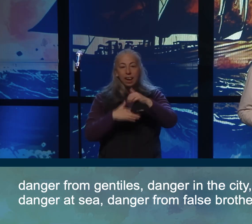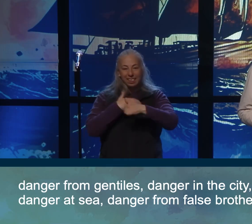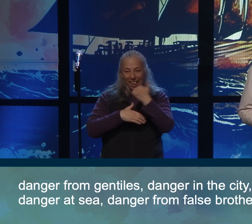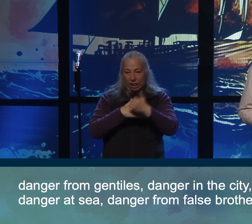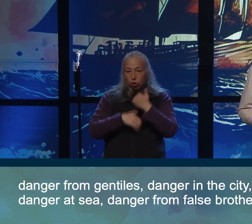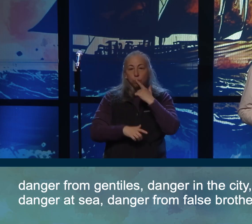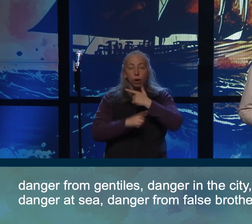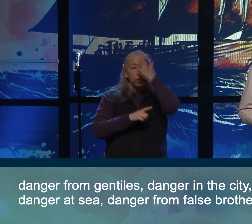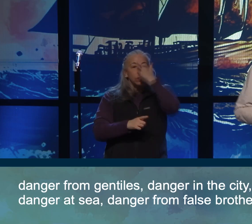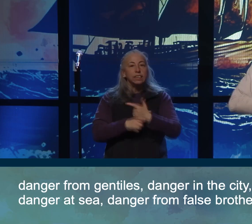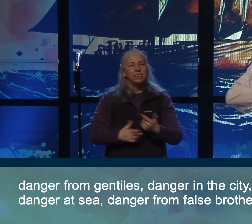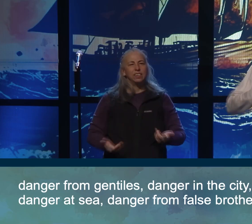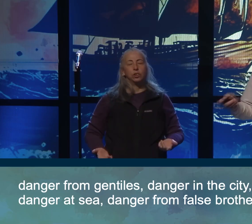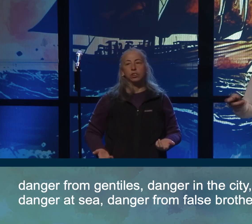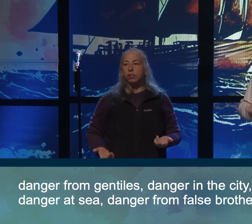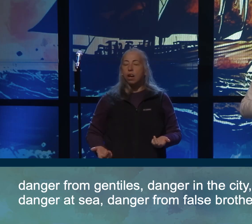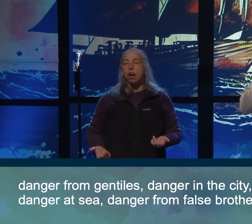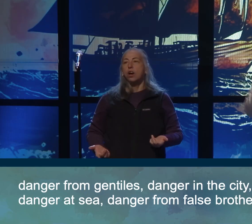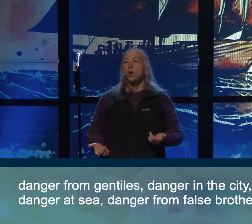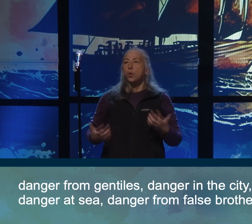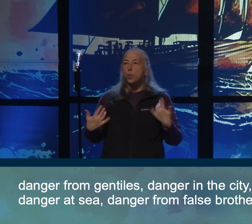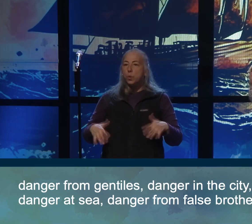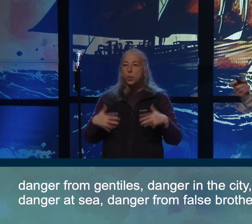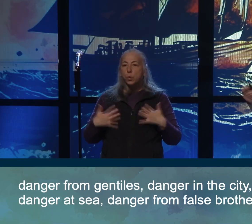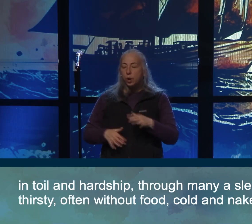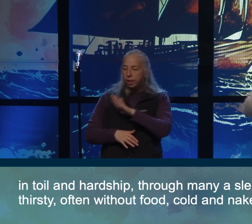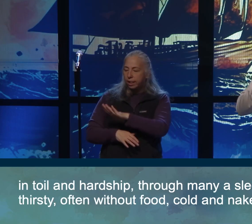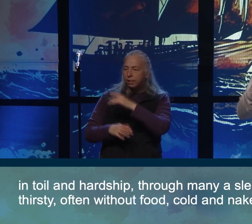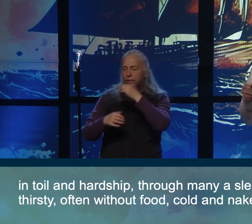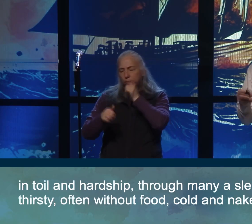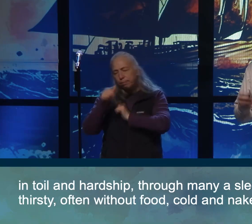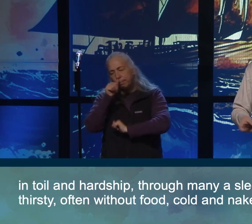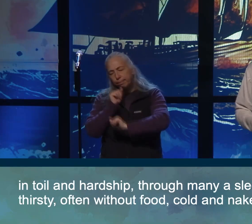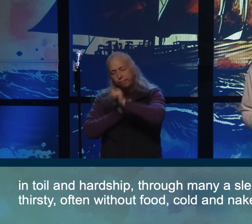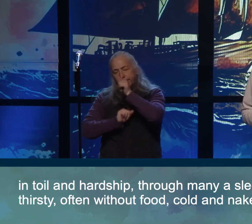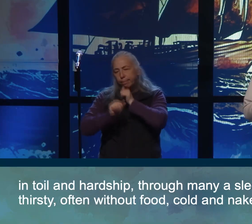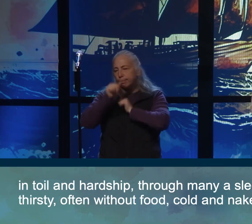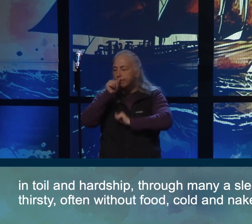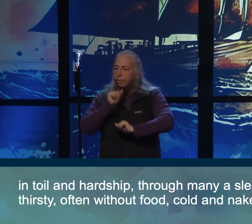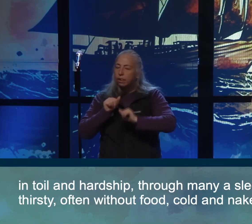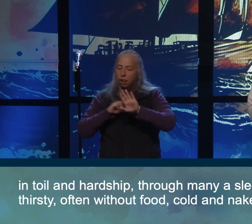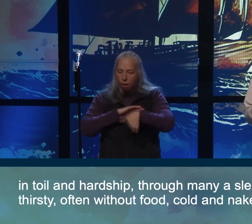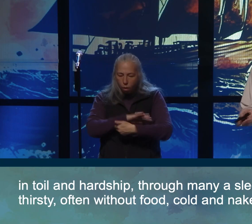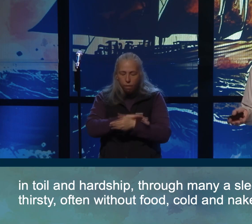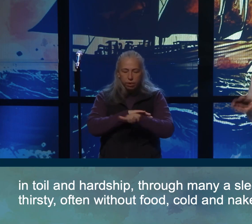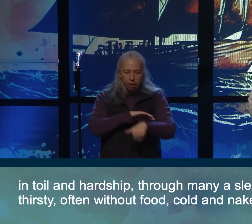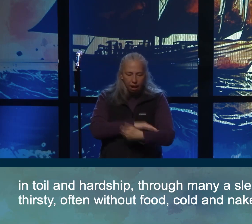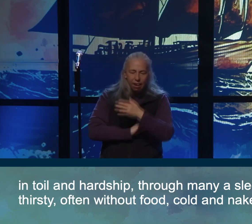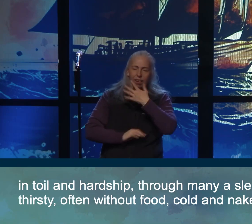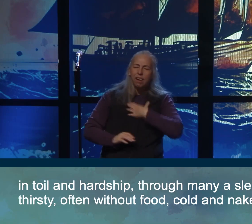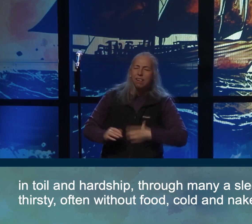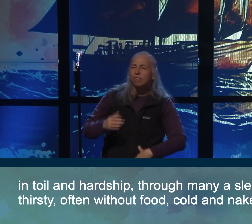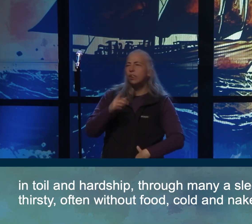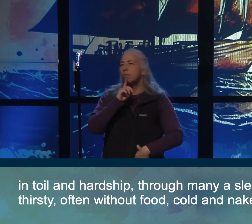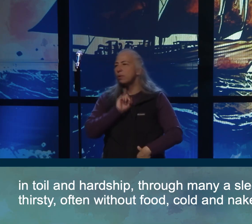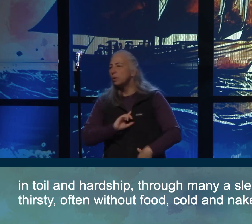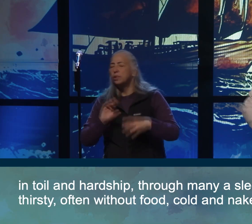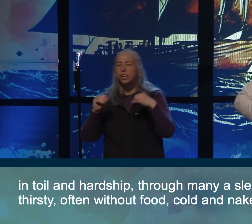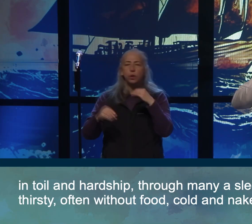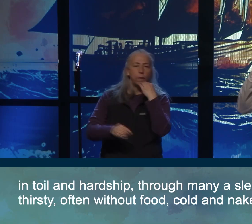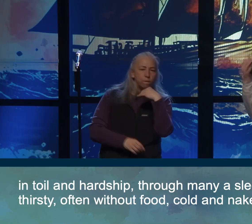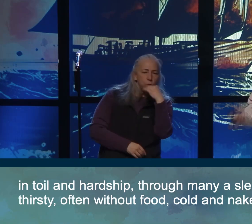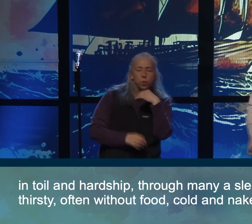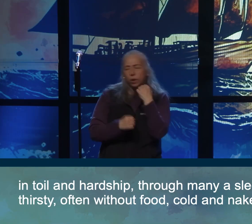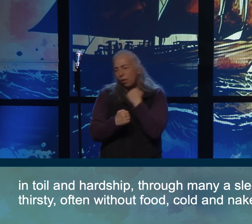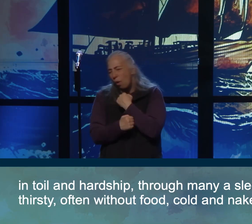me. Right? This is what it is. In toil and hardship, through many sleepless nights, hungry and thirsty, often without food,